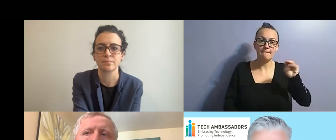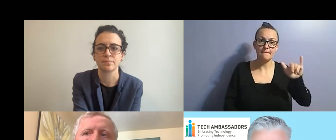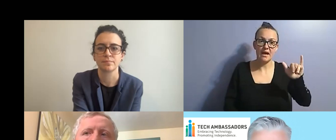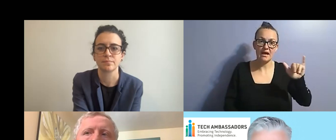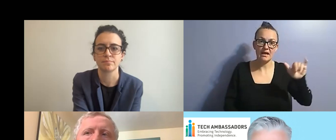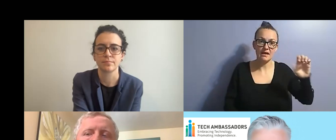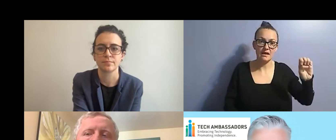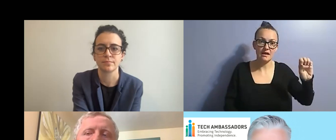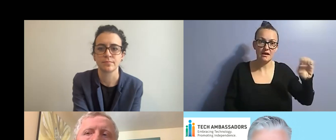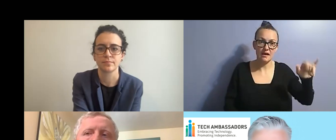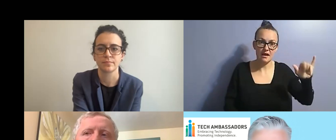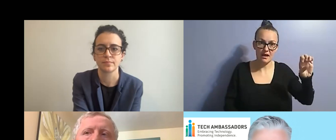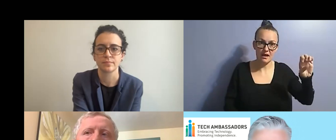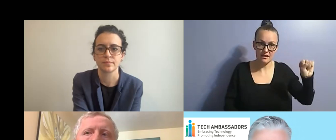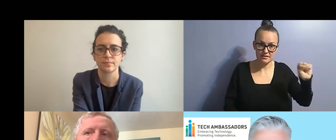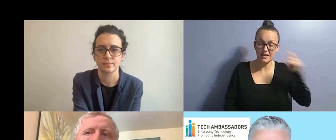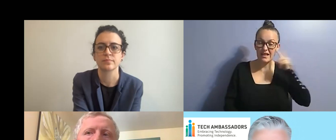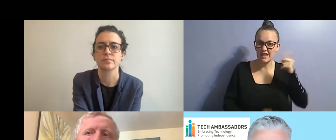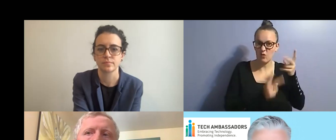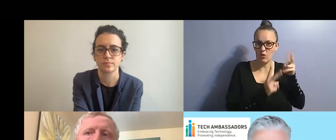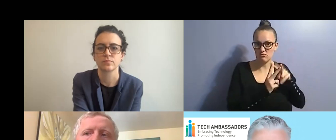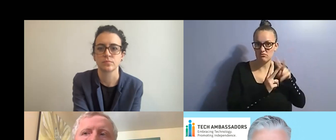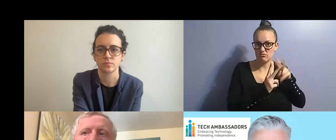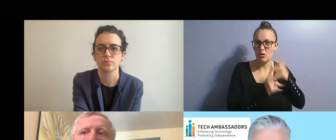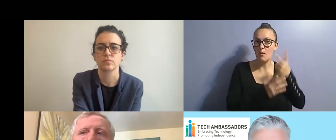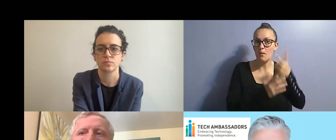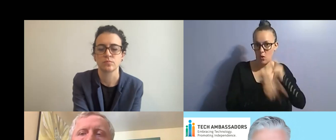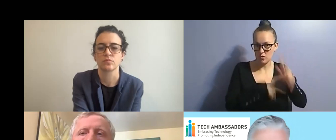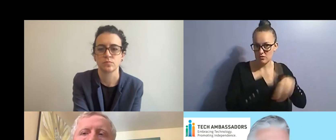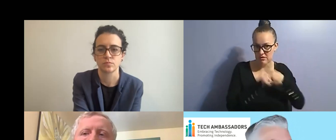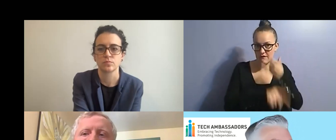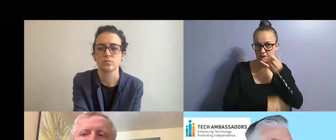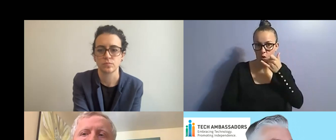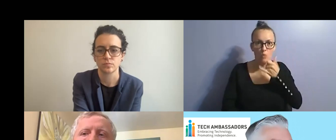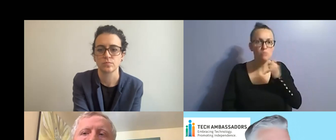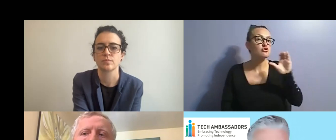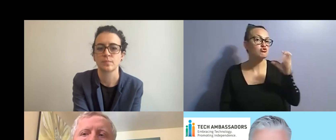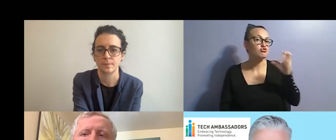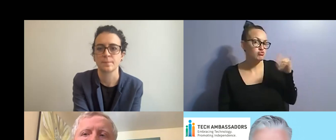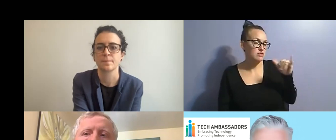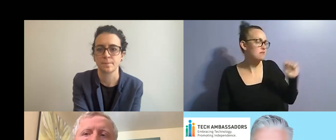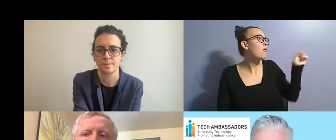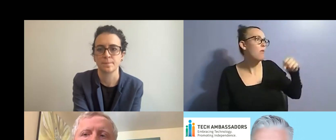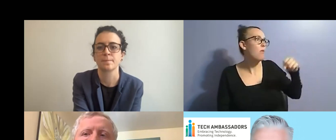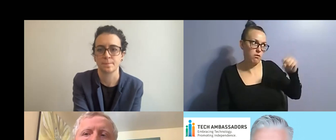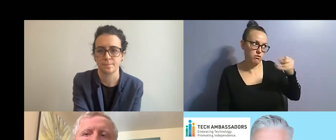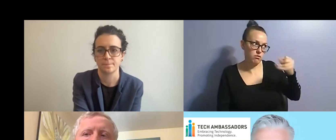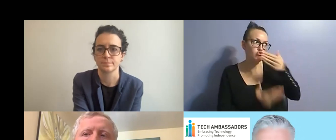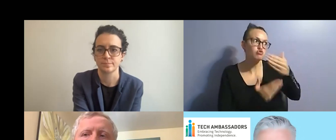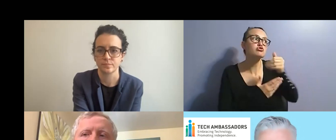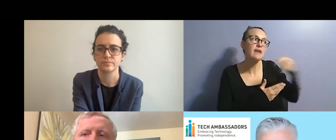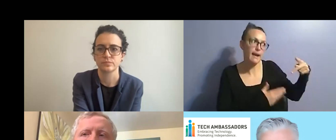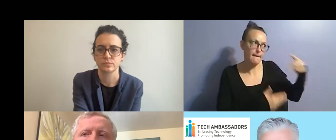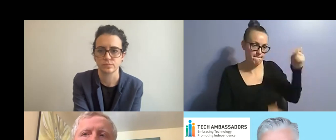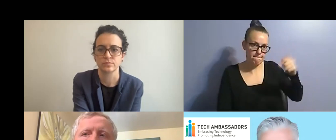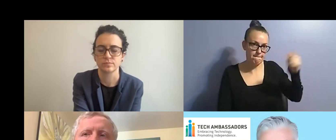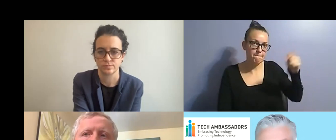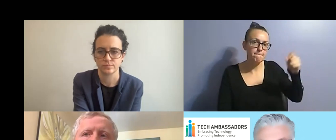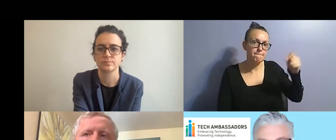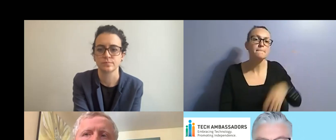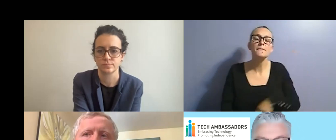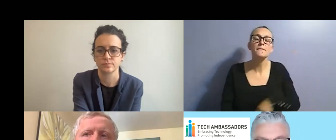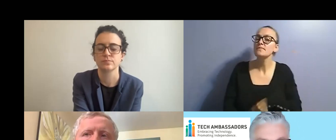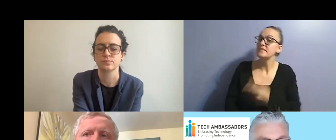Android or iPhone. That is a good app. That Be one My is, Eyes. it was really interesting too, because what